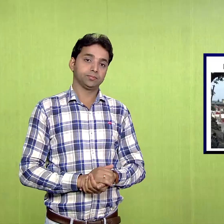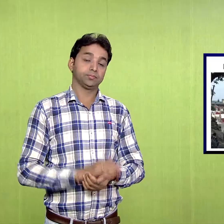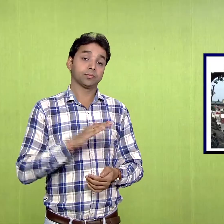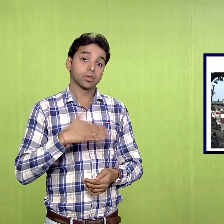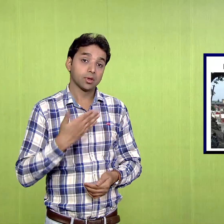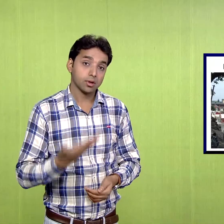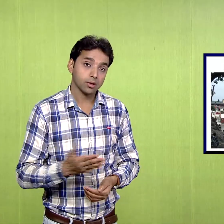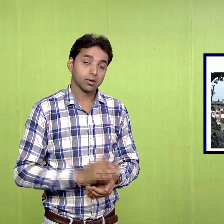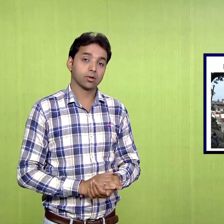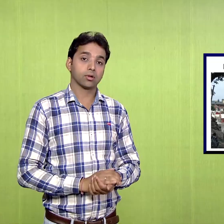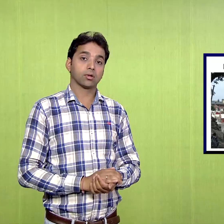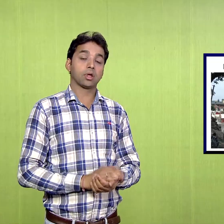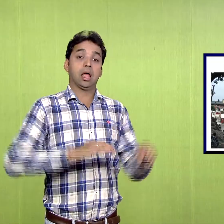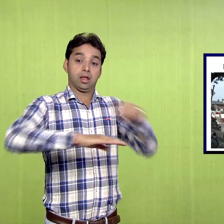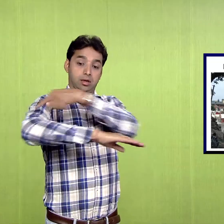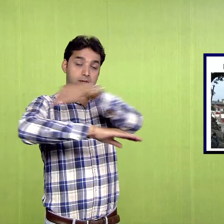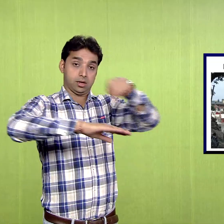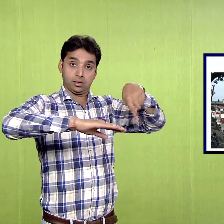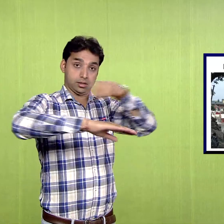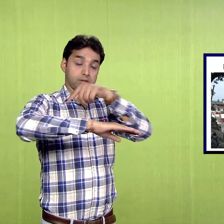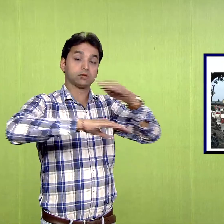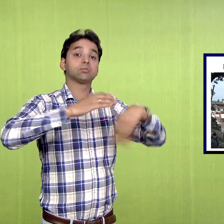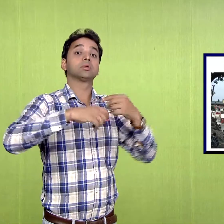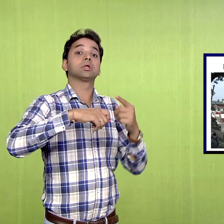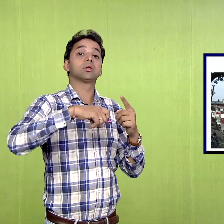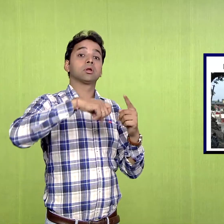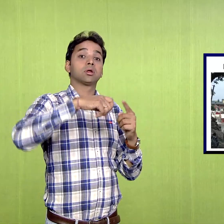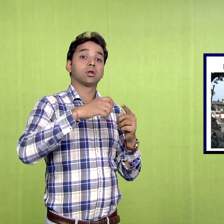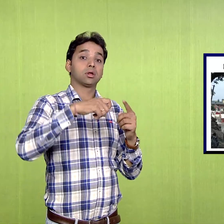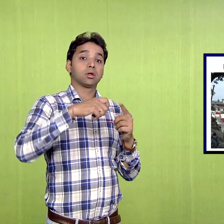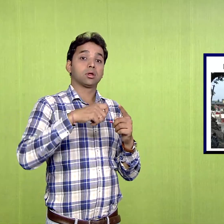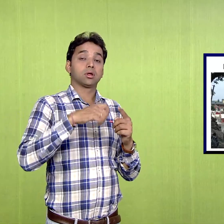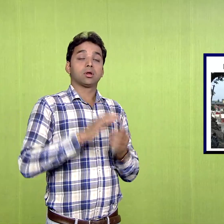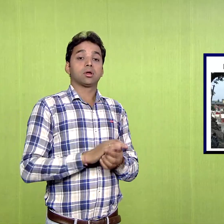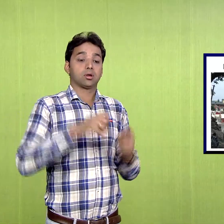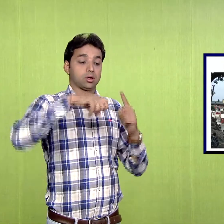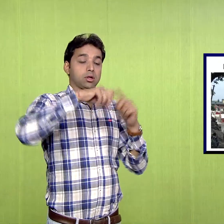and Architecture Kamakhya temple at Guwahati,